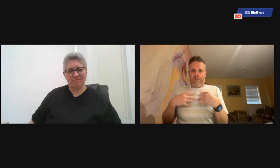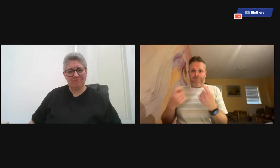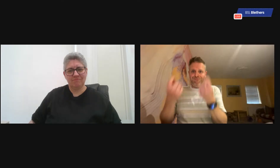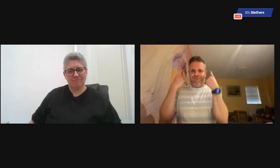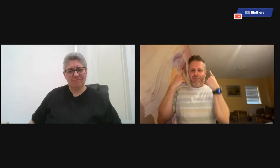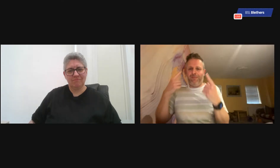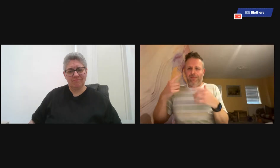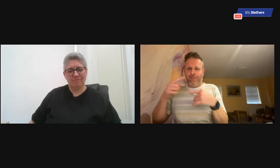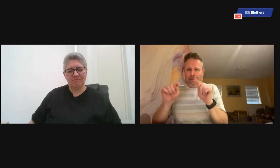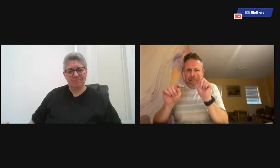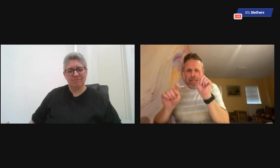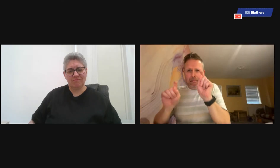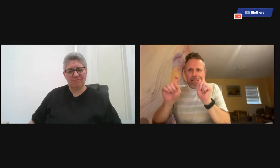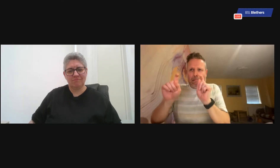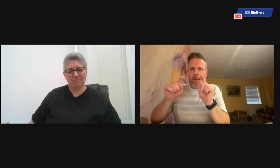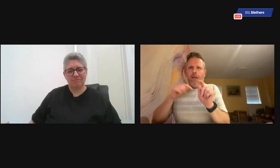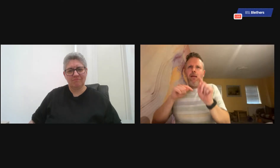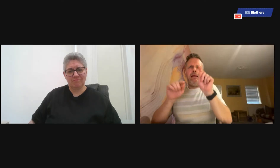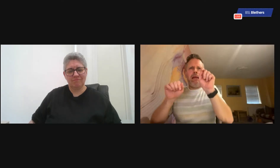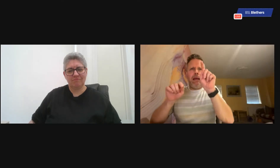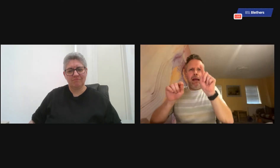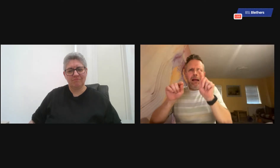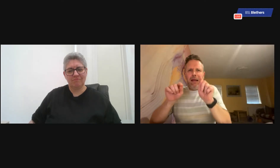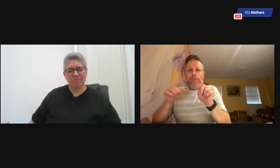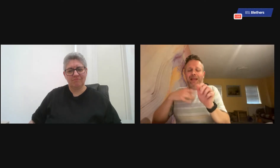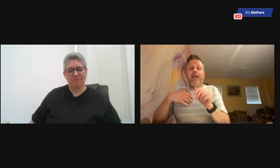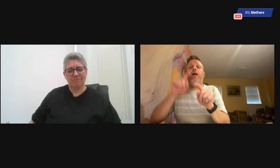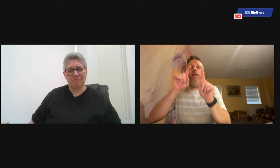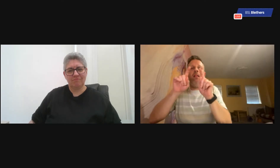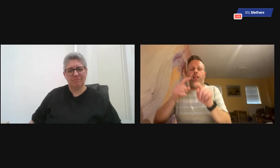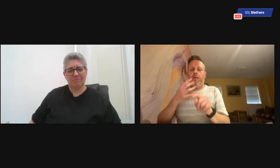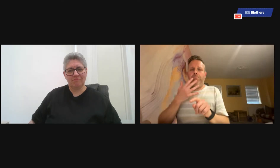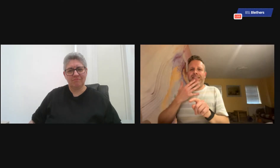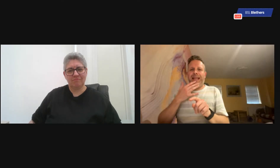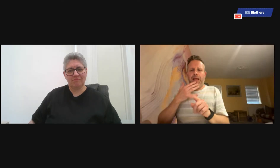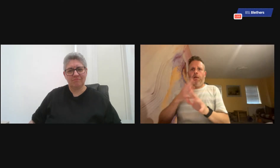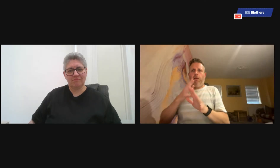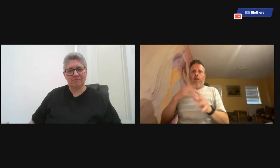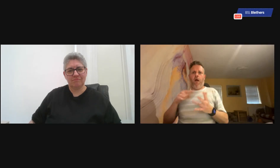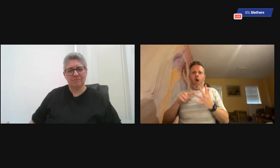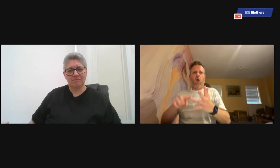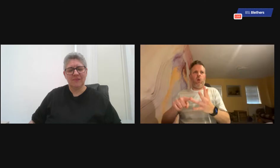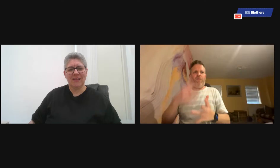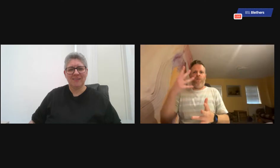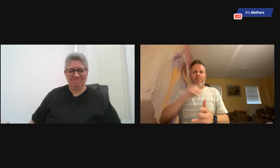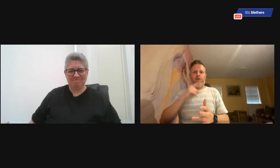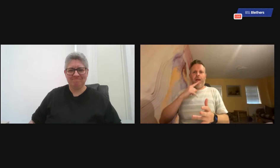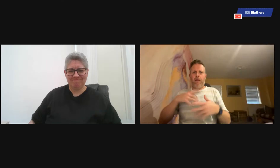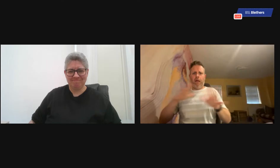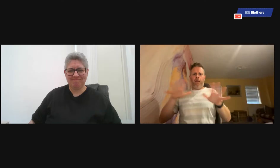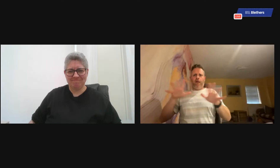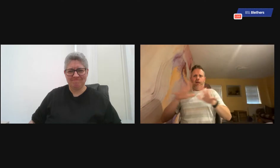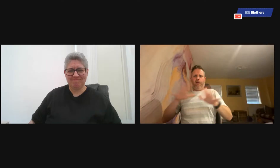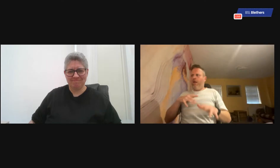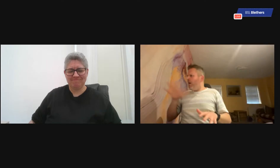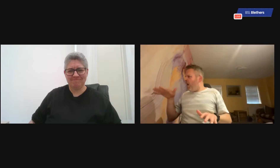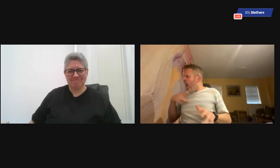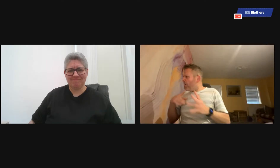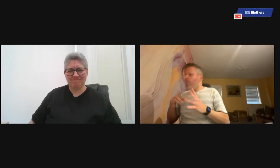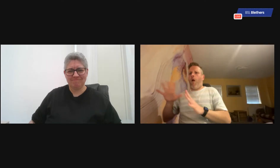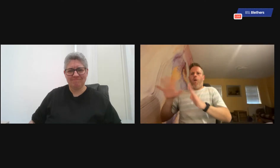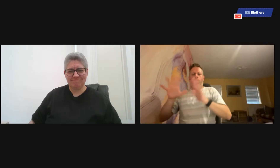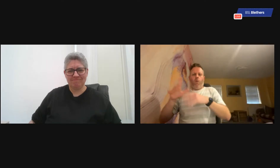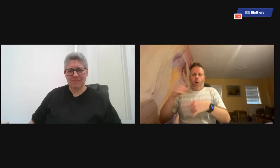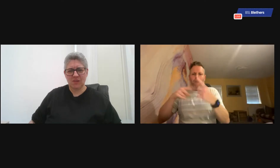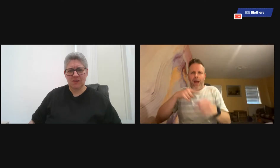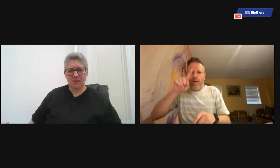I'm paid essentially, you have to work out your tax. My own tax is technically a self-employed person.